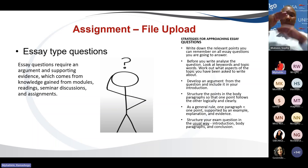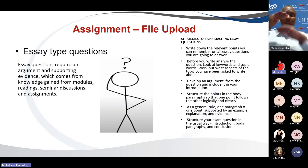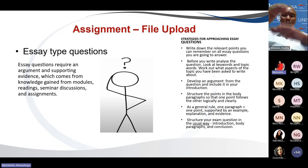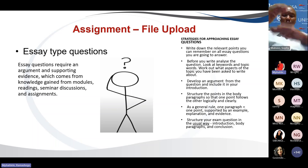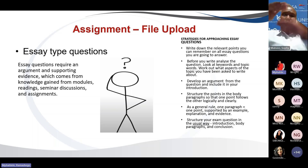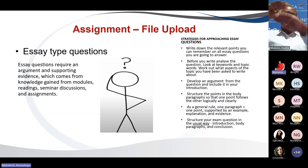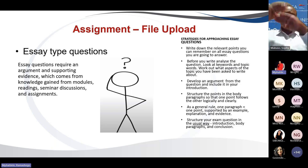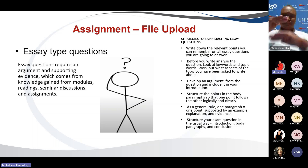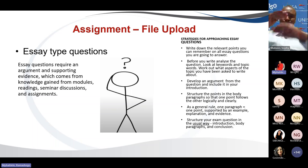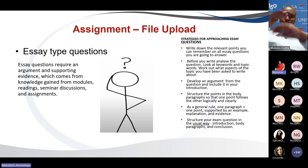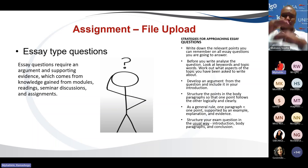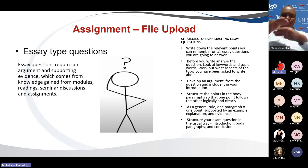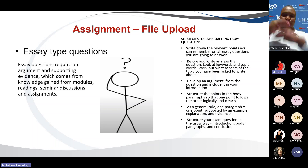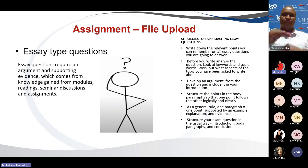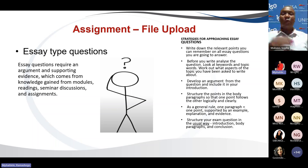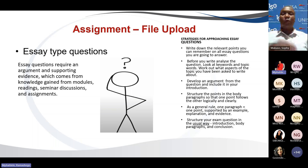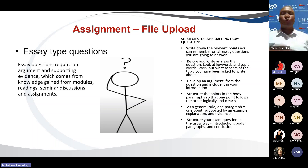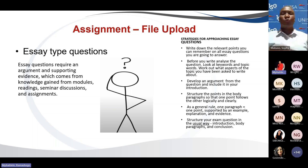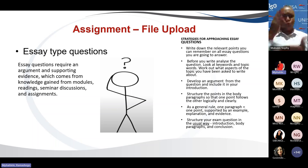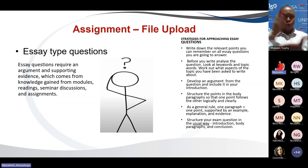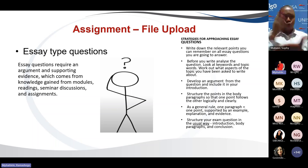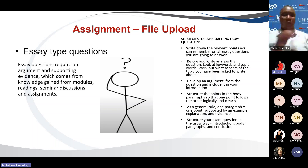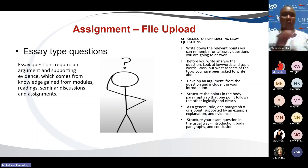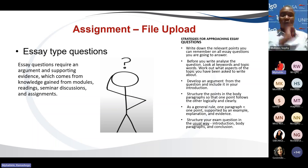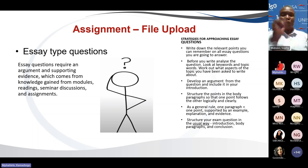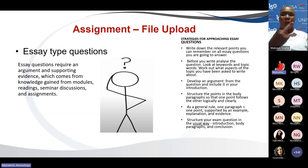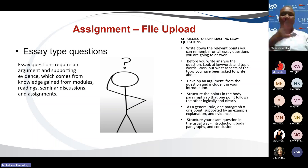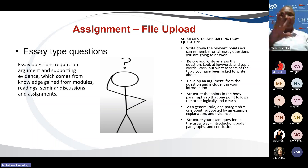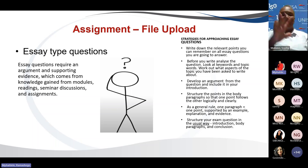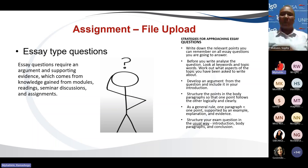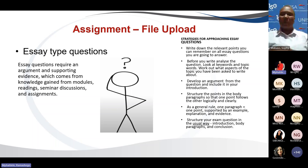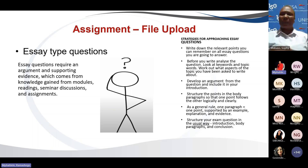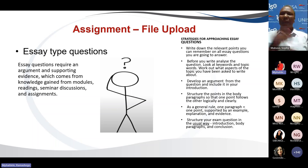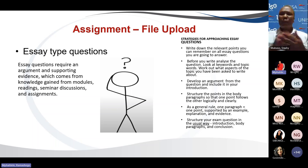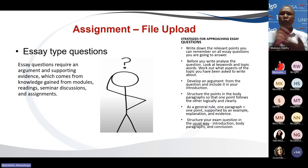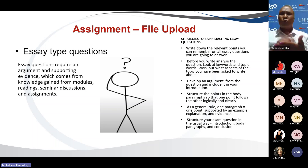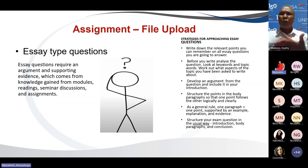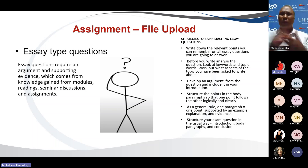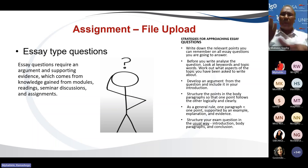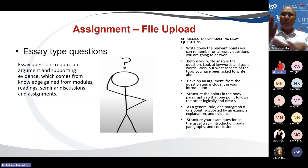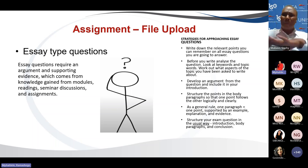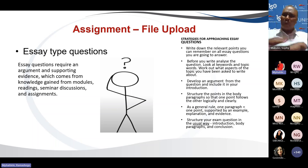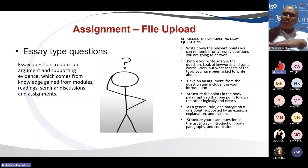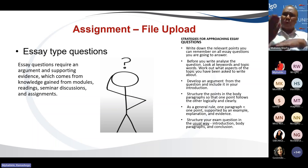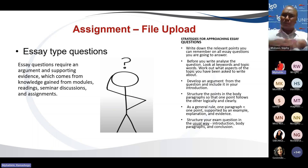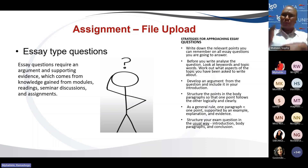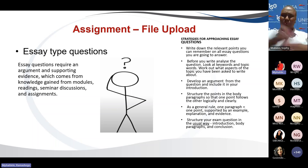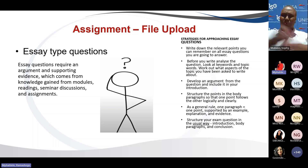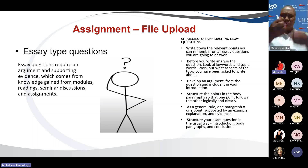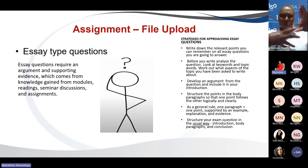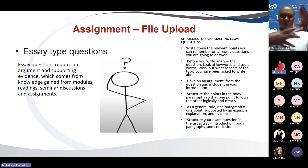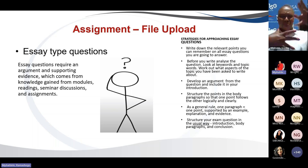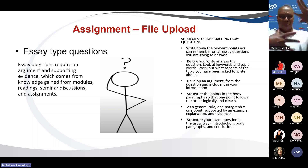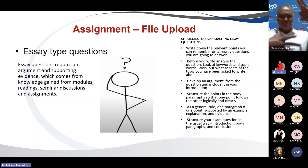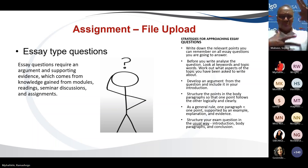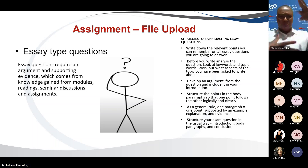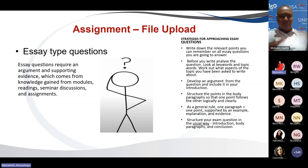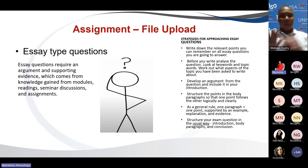sure of your 25 marks. But if it is just too much text that is full on the